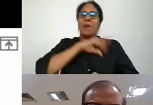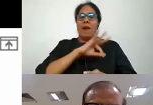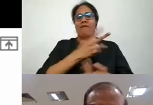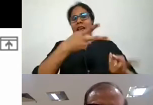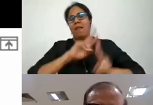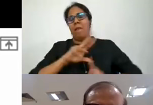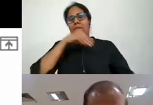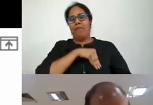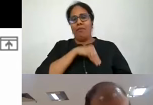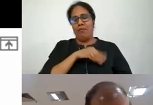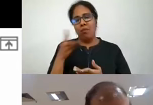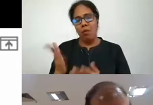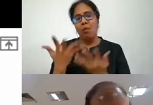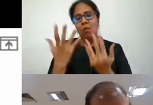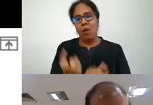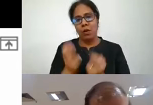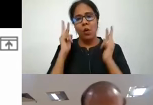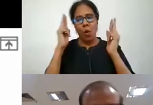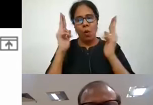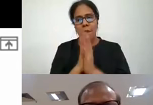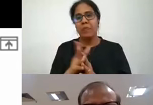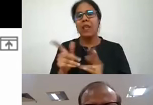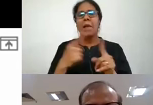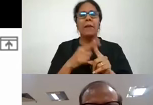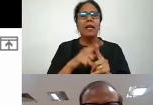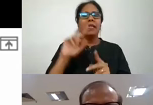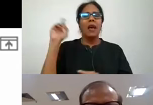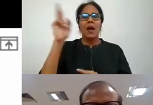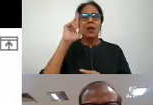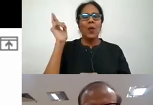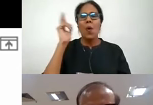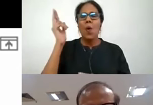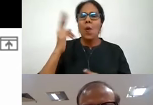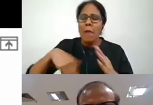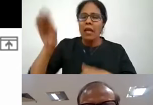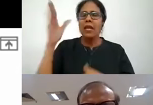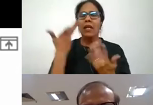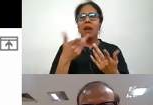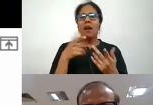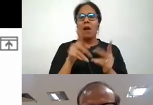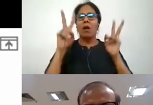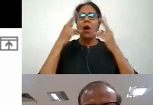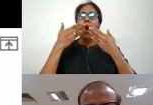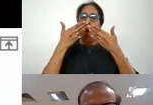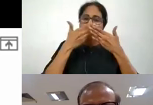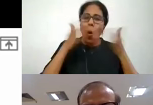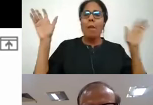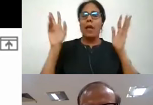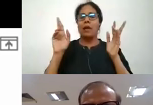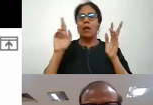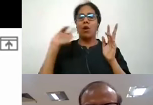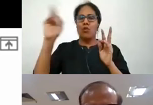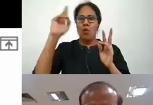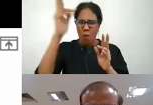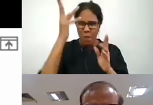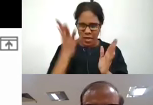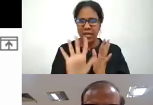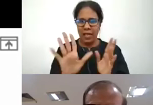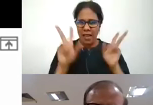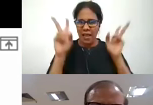important. think Dr. J.R. Wilson was mentioning about open roaming. Roaming is very, very important for